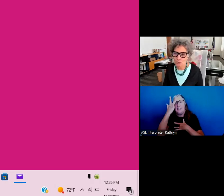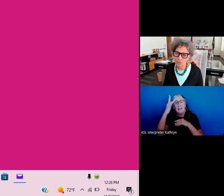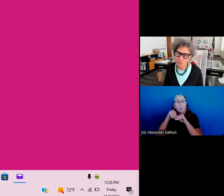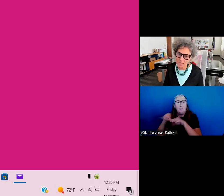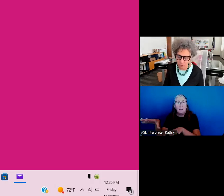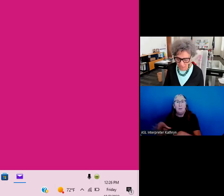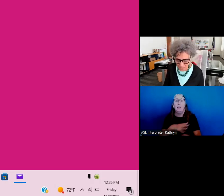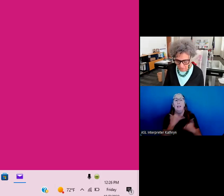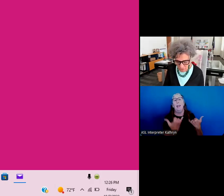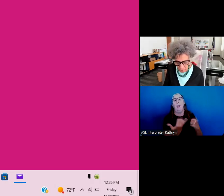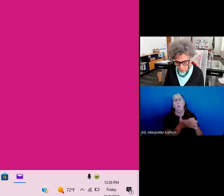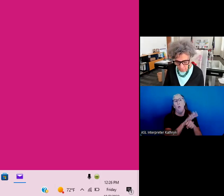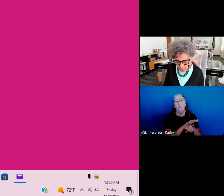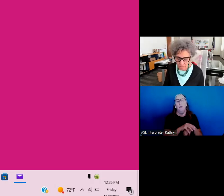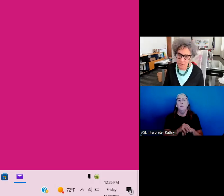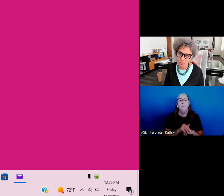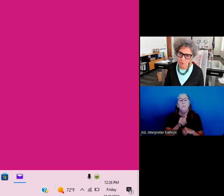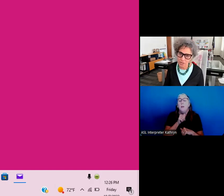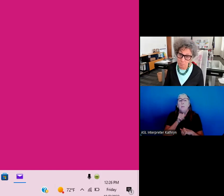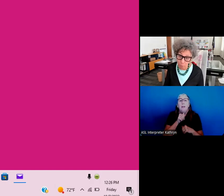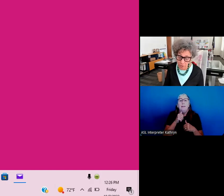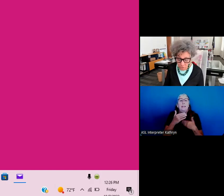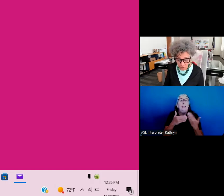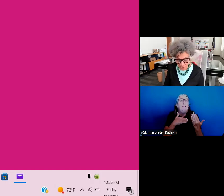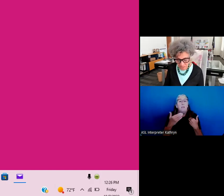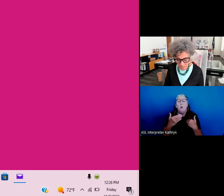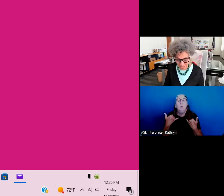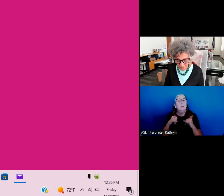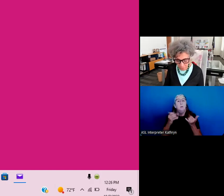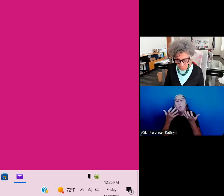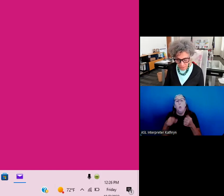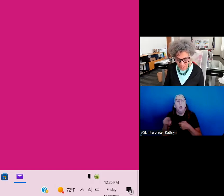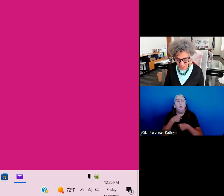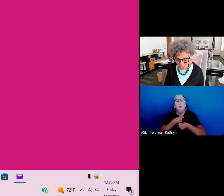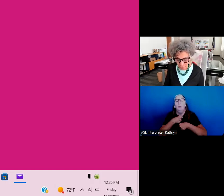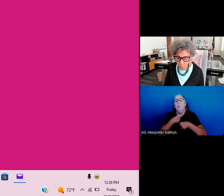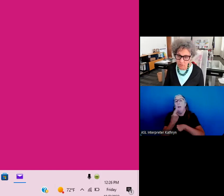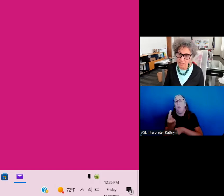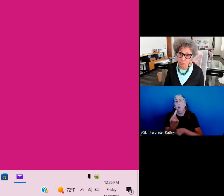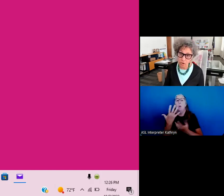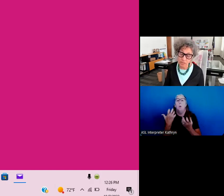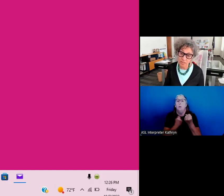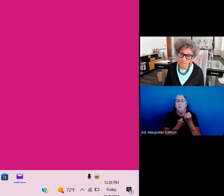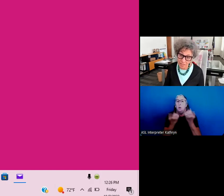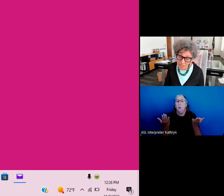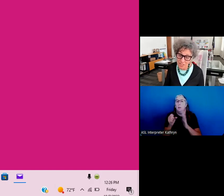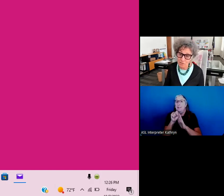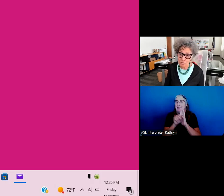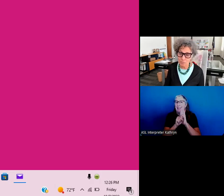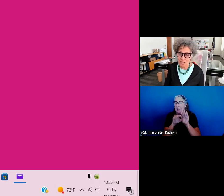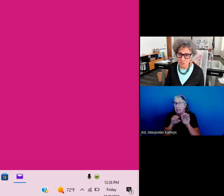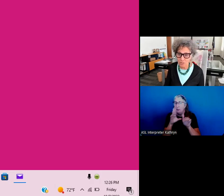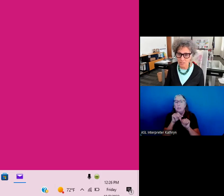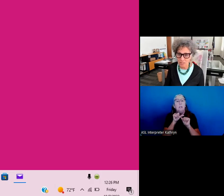you should fight your battles alone. We want to support you at the state level, and we want to